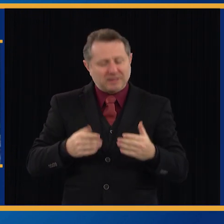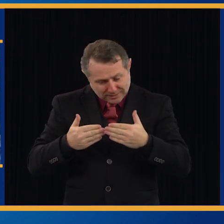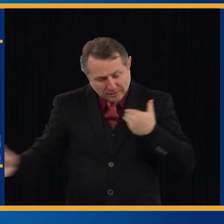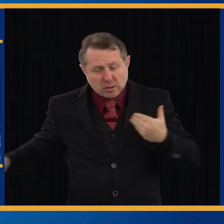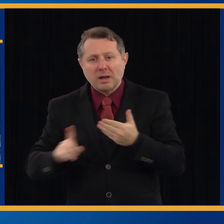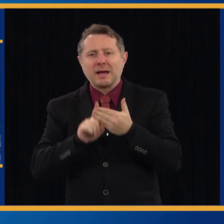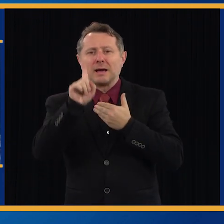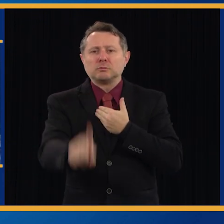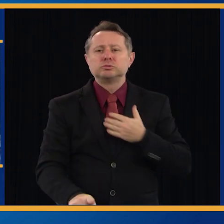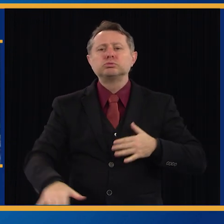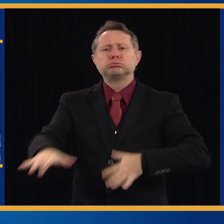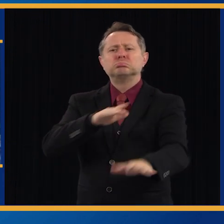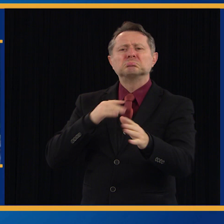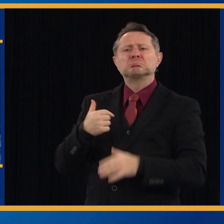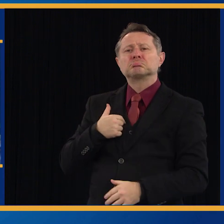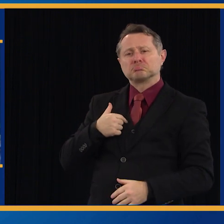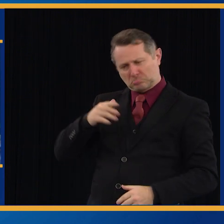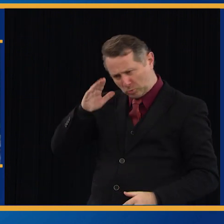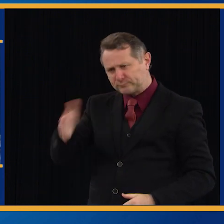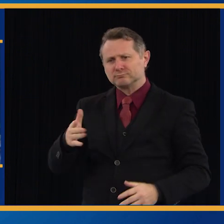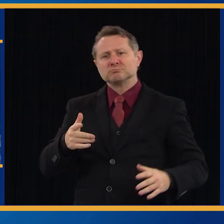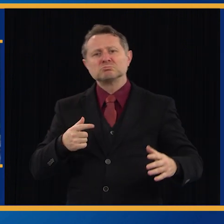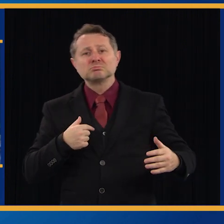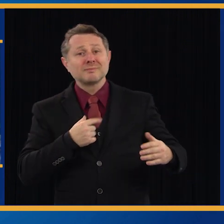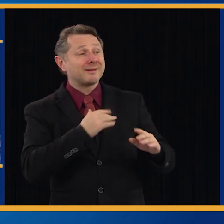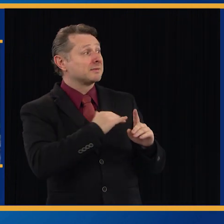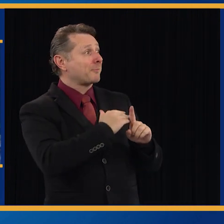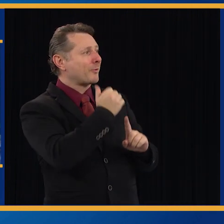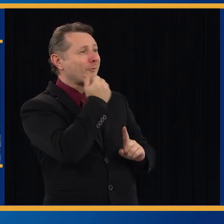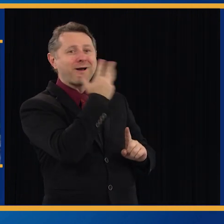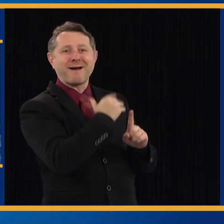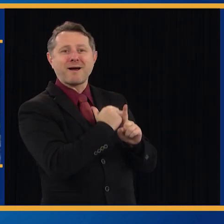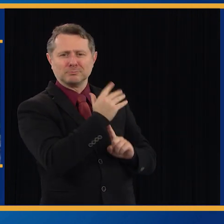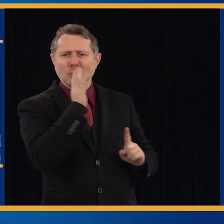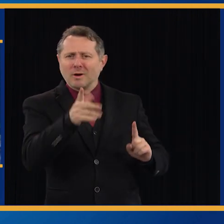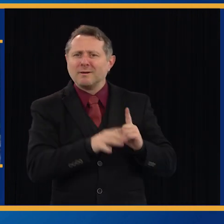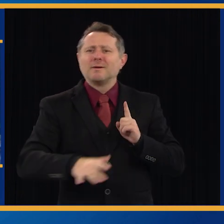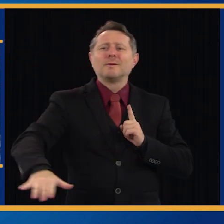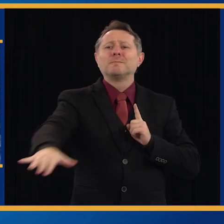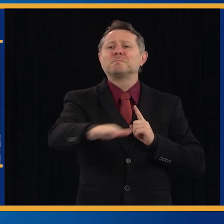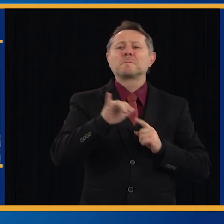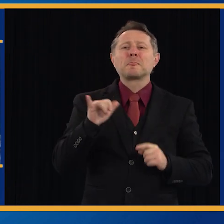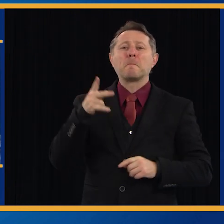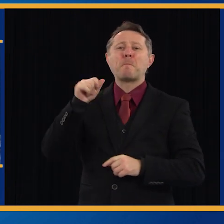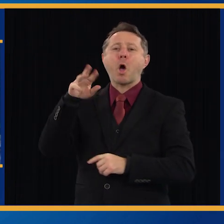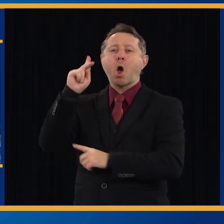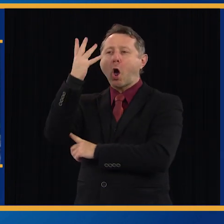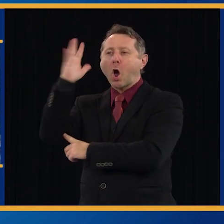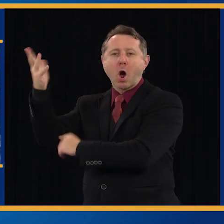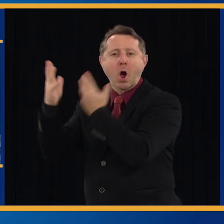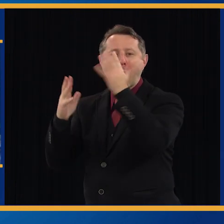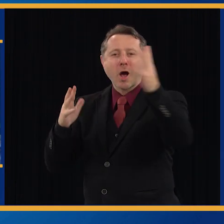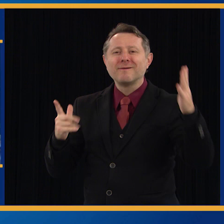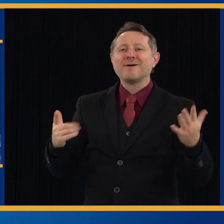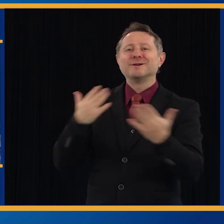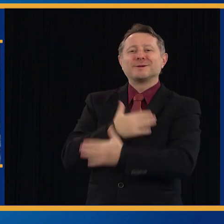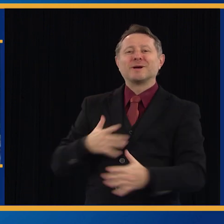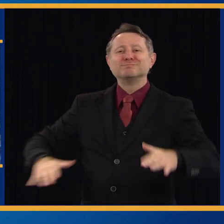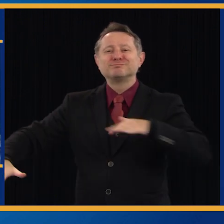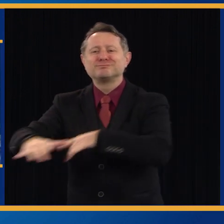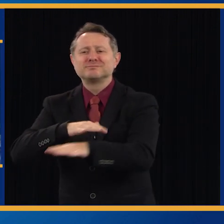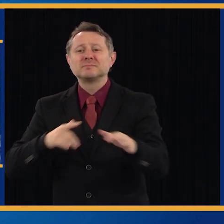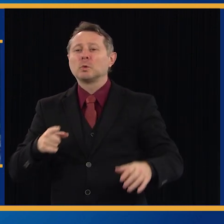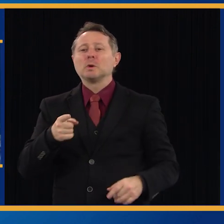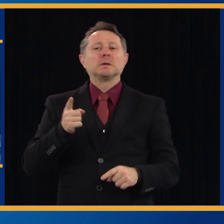will come out with a warmer weather, and we do have parks, and there are recreation areas. It's not even healthy to stay in the house all the